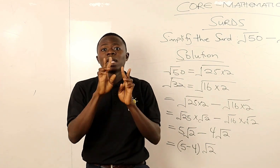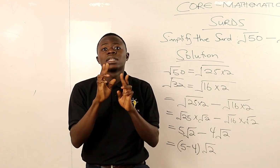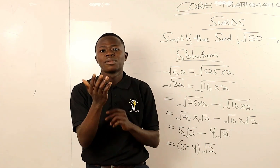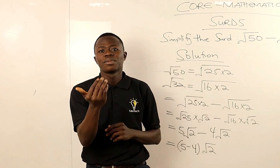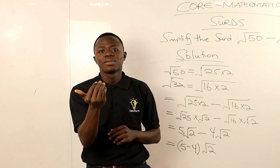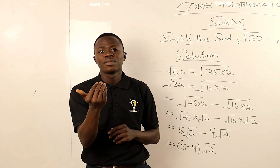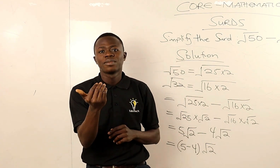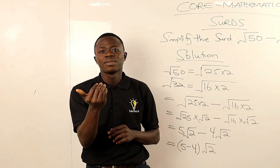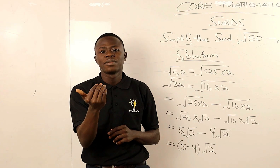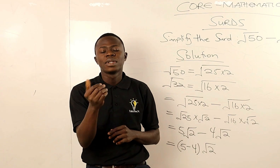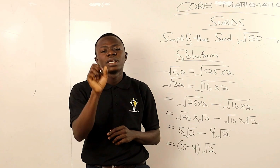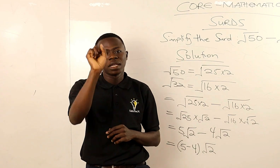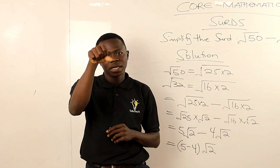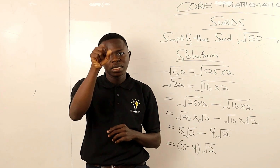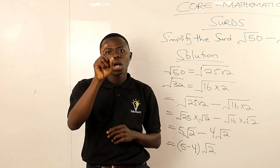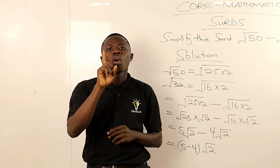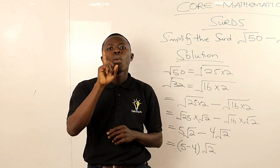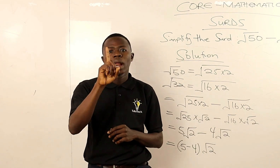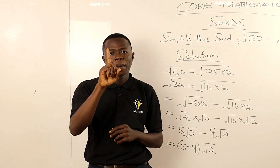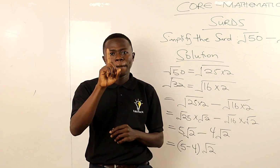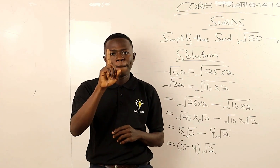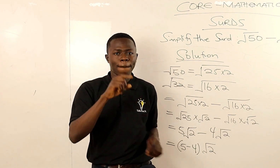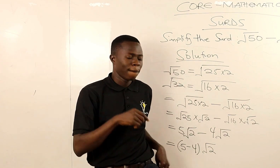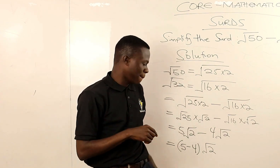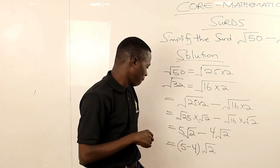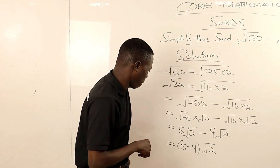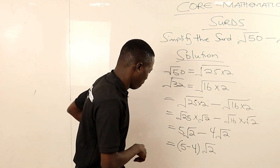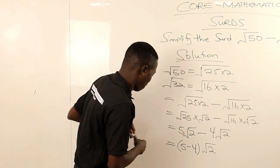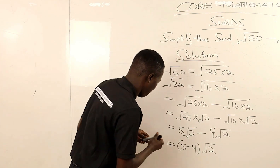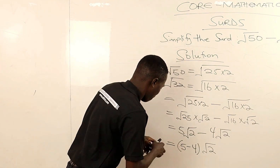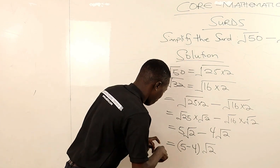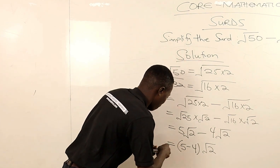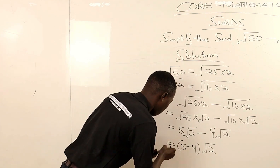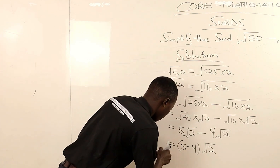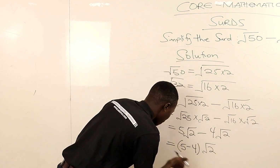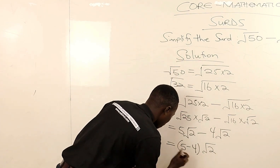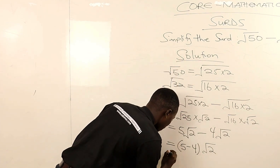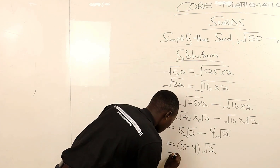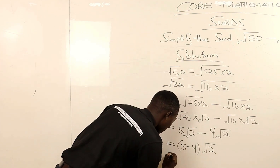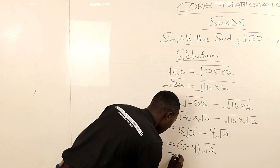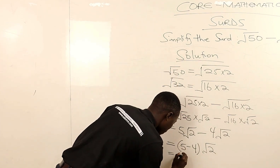surd square root of 2. So what will be the answer for 5 minus 4? Yes, the answer will